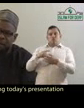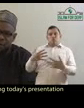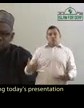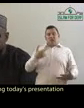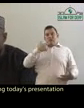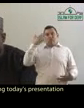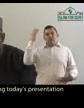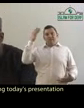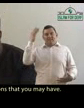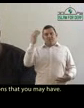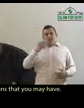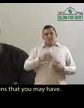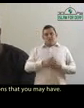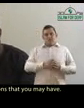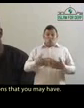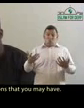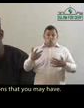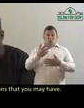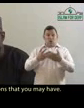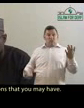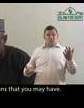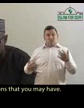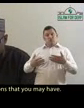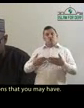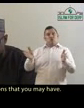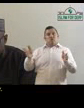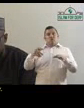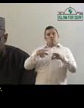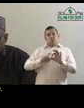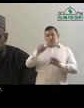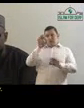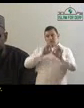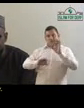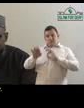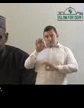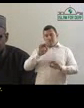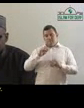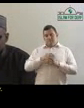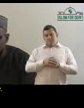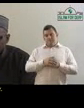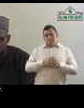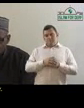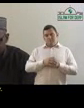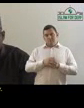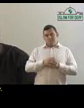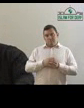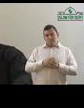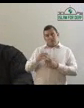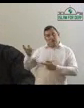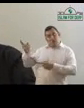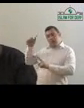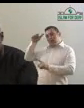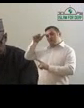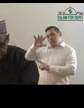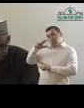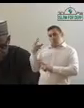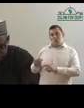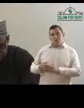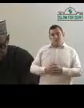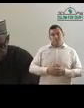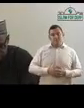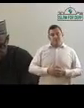today's presentation, or any other general questions that you may have. And Allah is the All-Knower. I